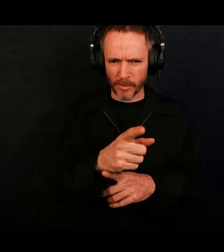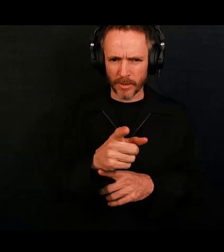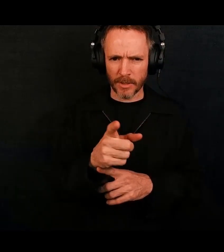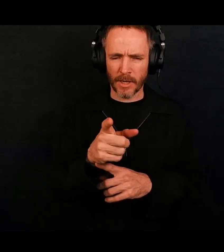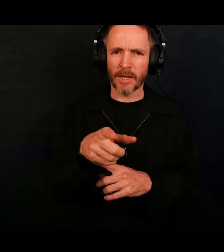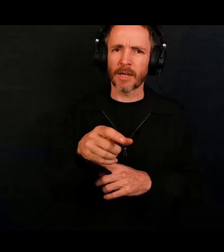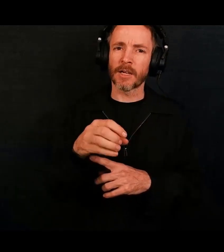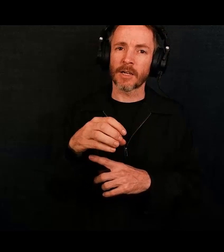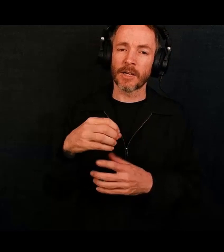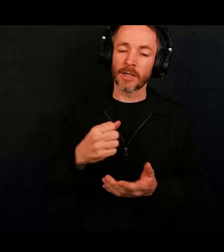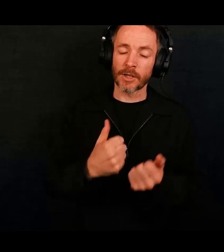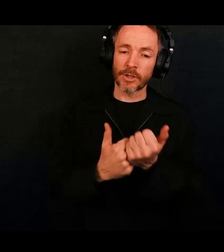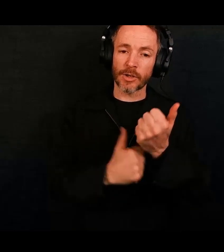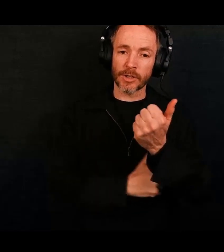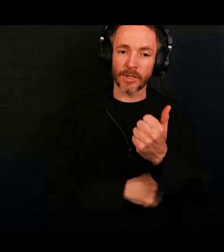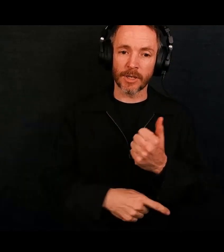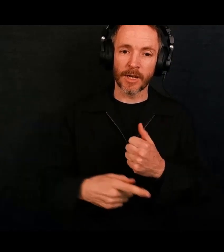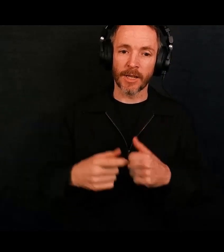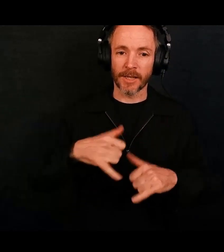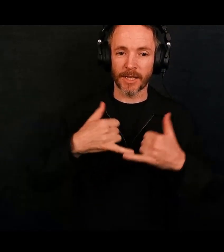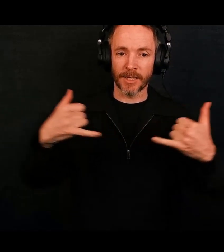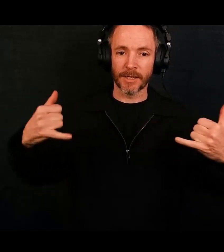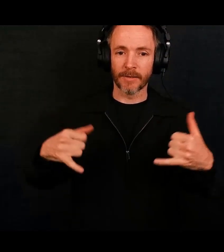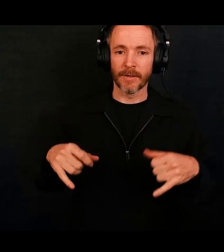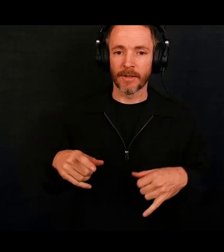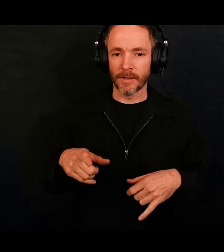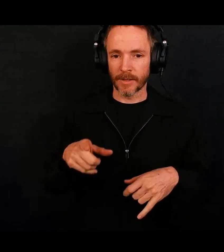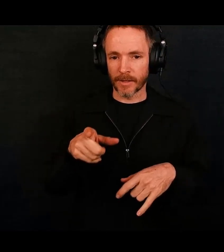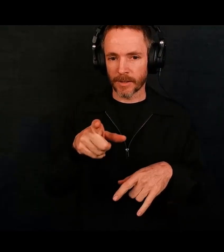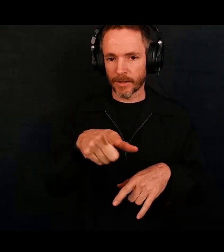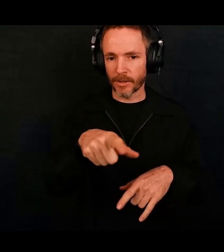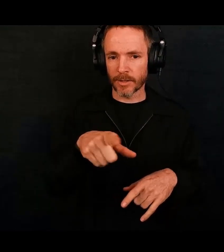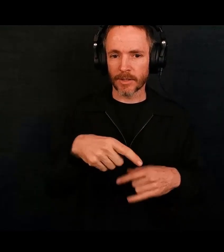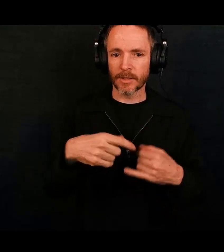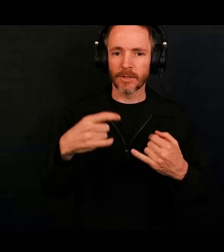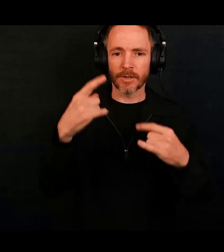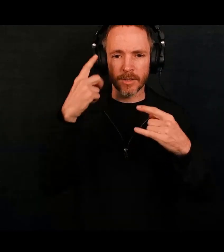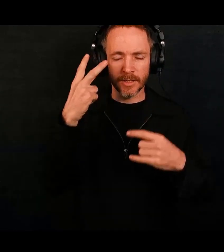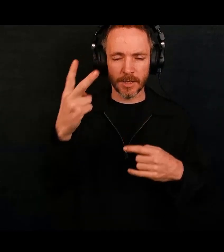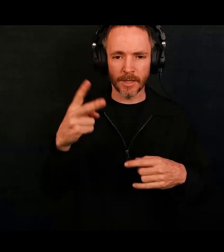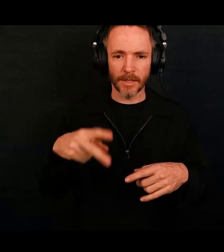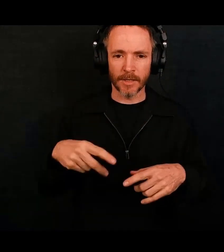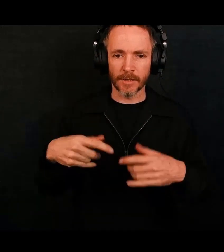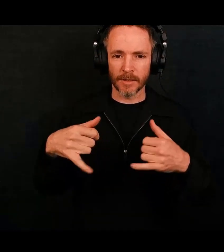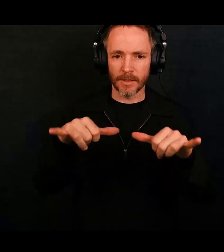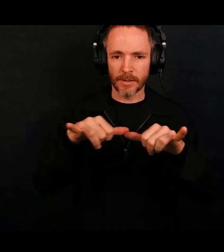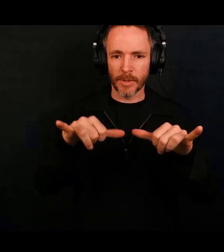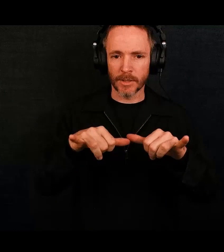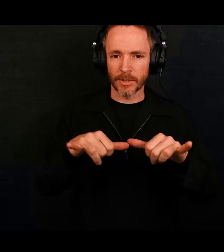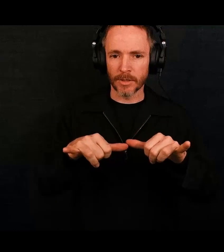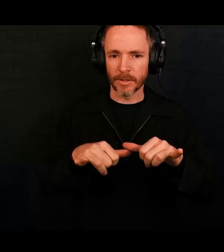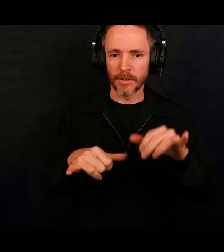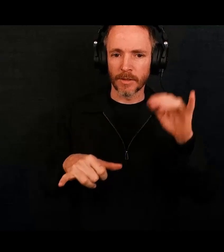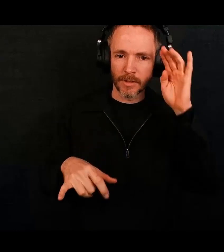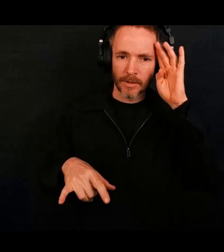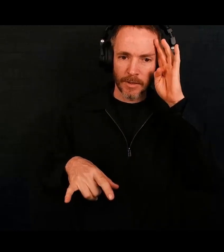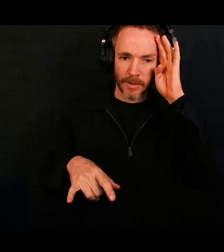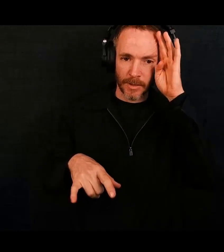That was a construction line. There you can see the